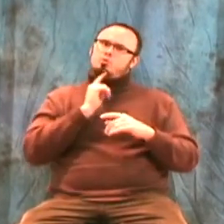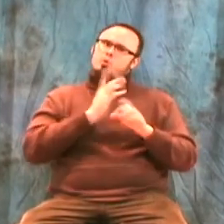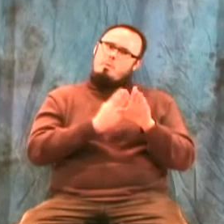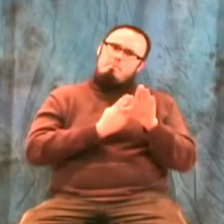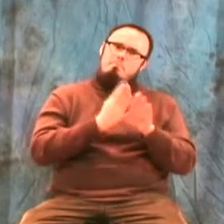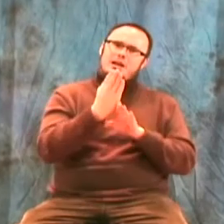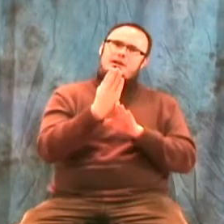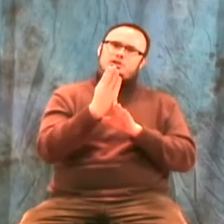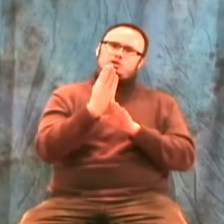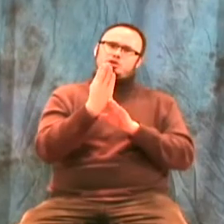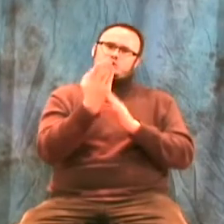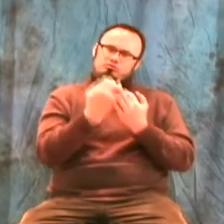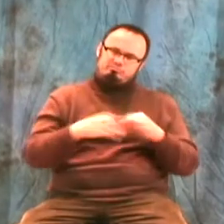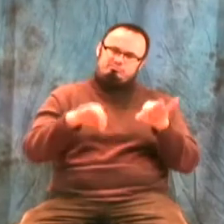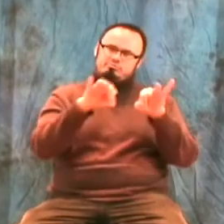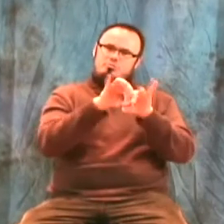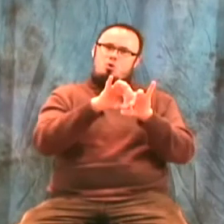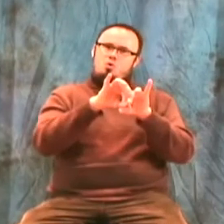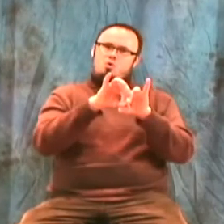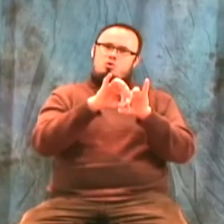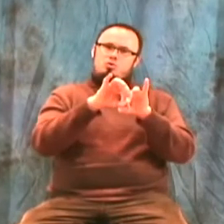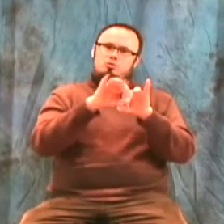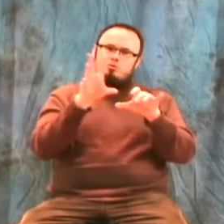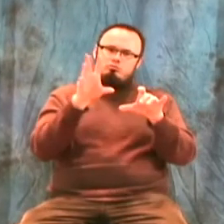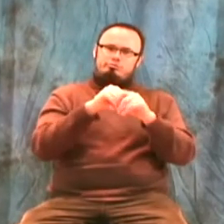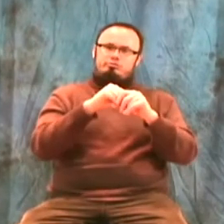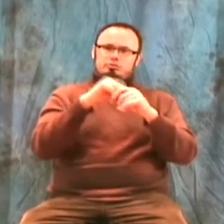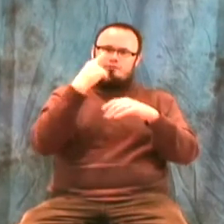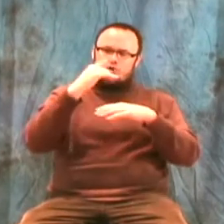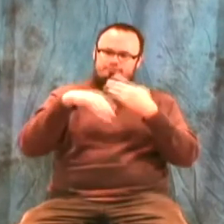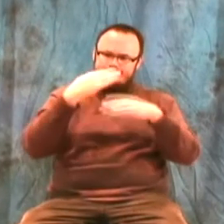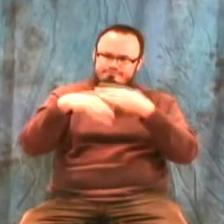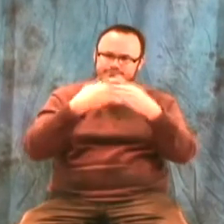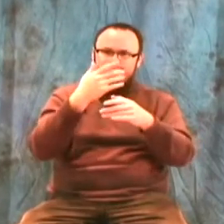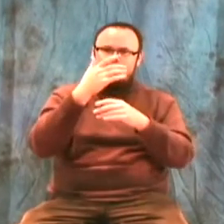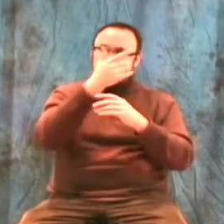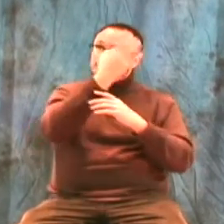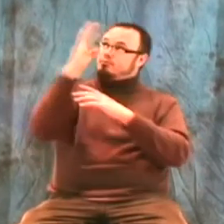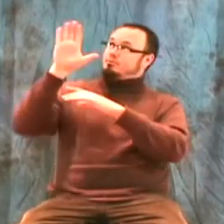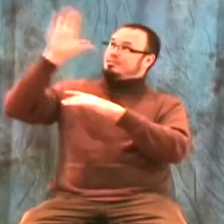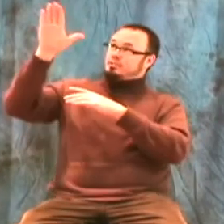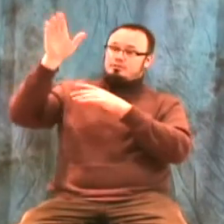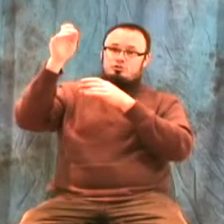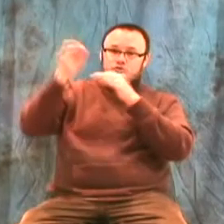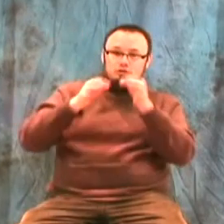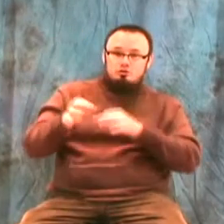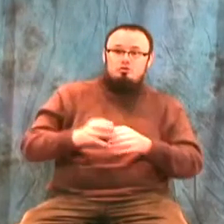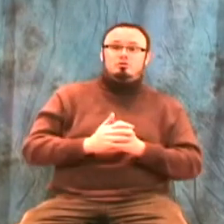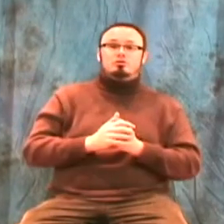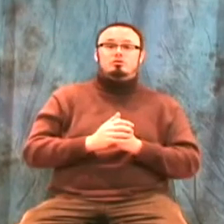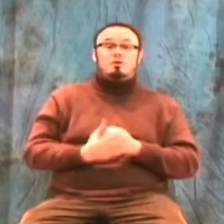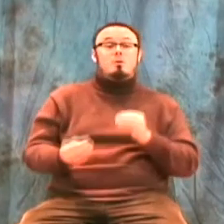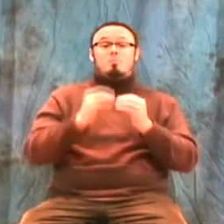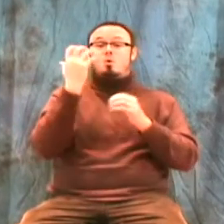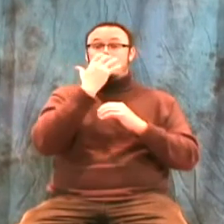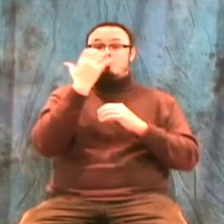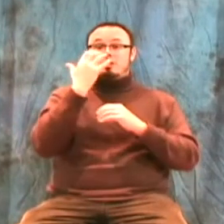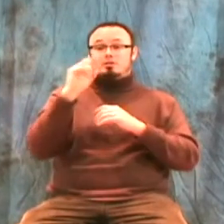but a major cog in the wheel of God's instruction manual. Even more amazing is the assertion of the